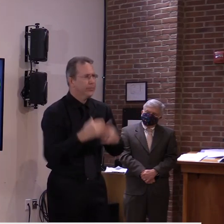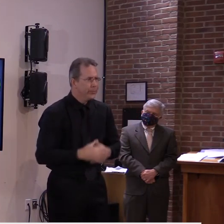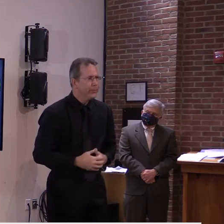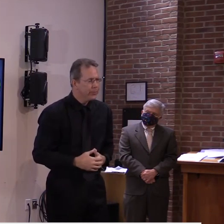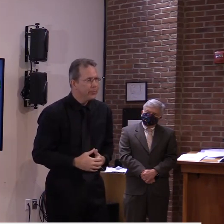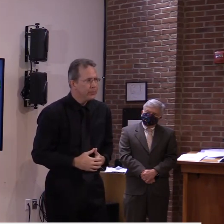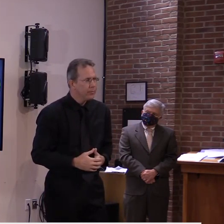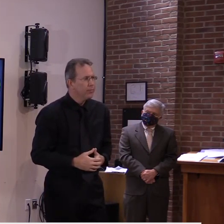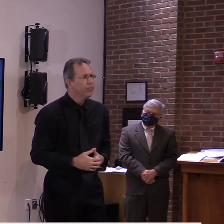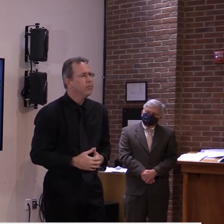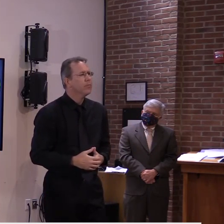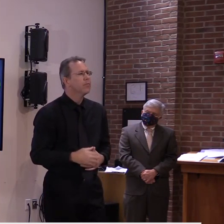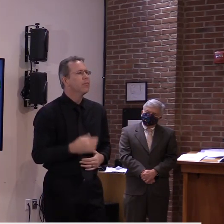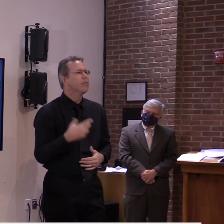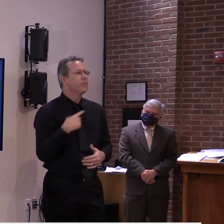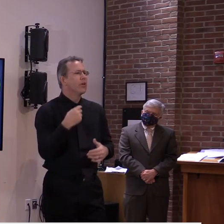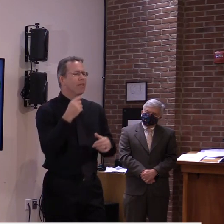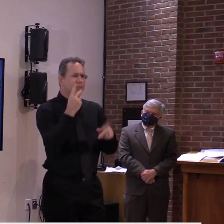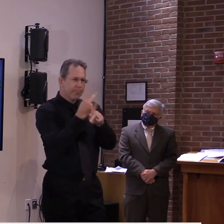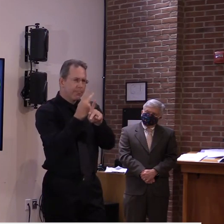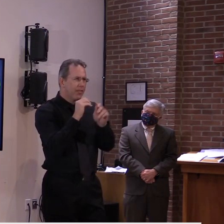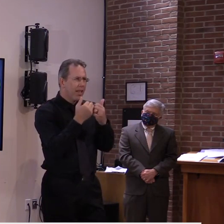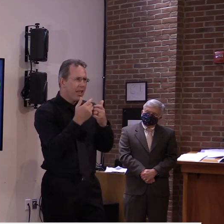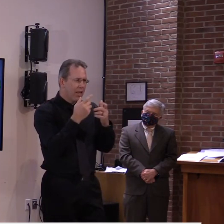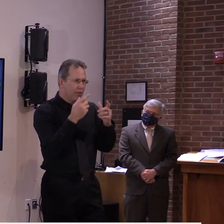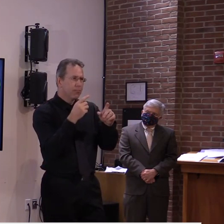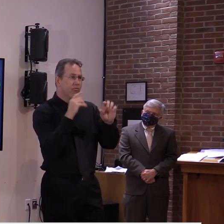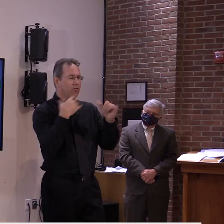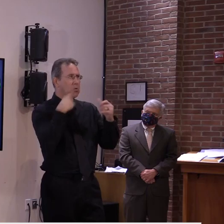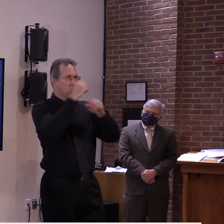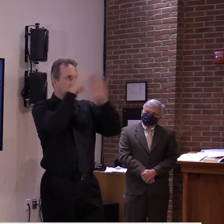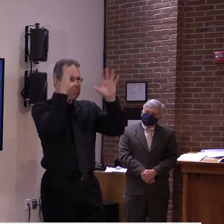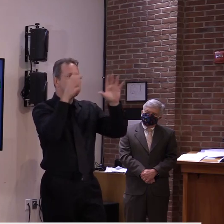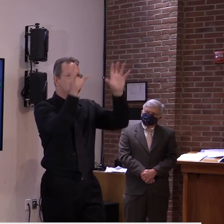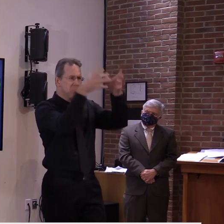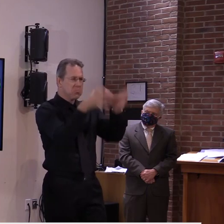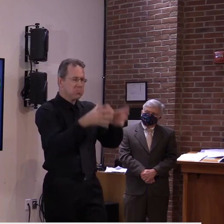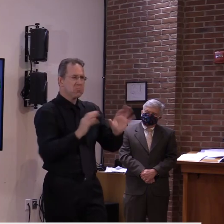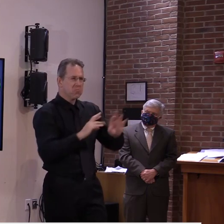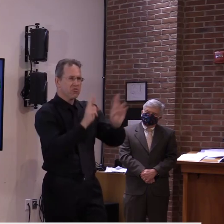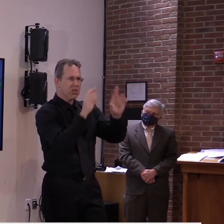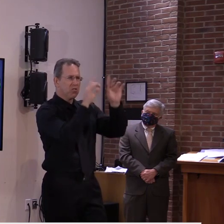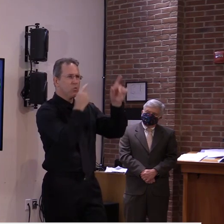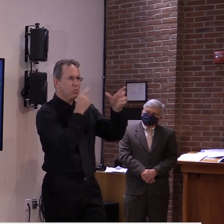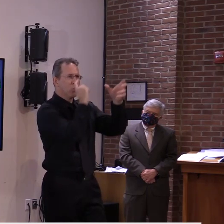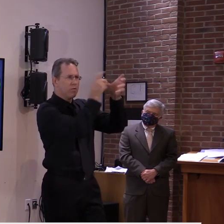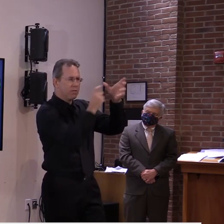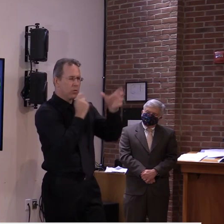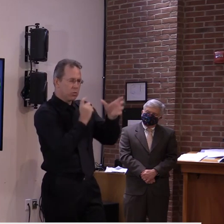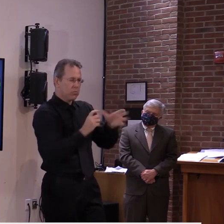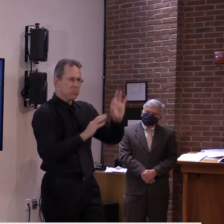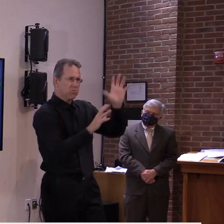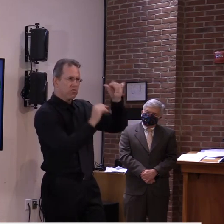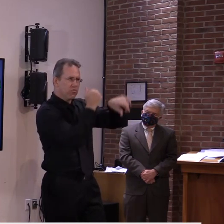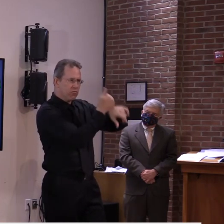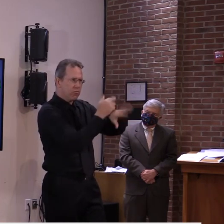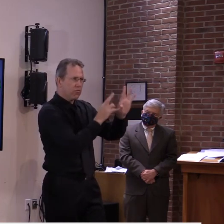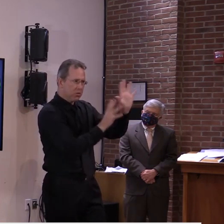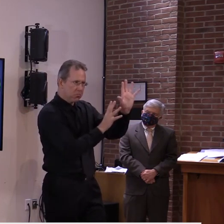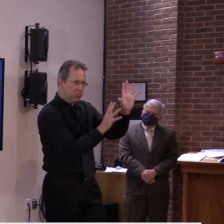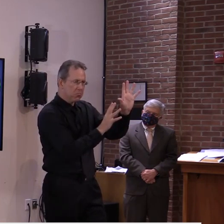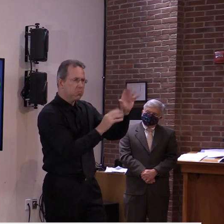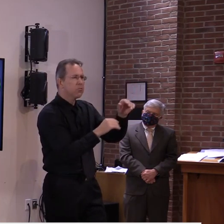their eligibility. And we need to have the information systems to make sure that people who get dose one of